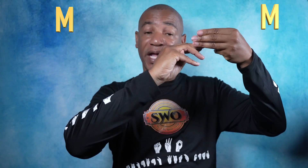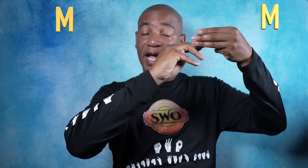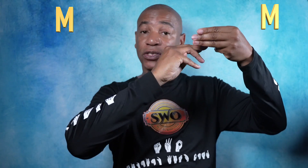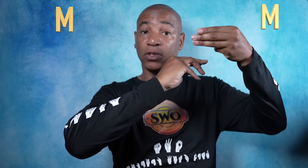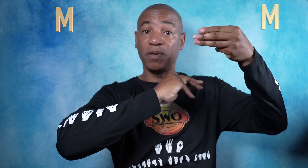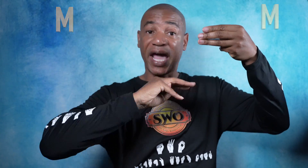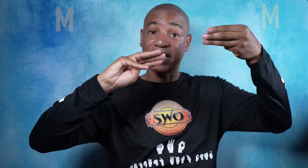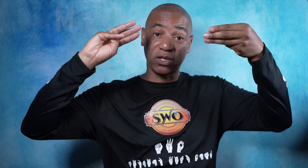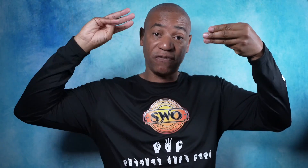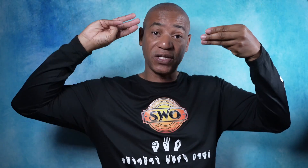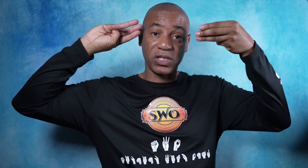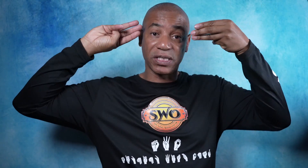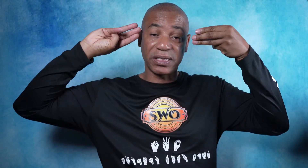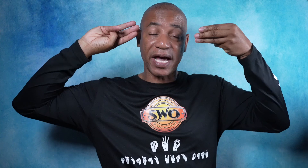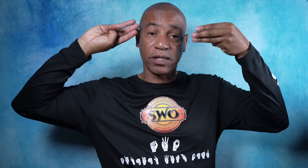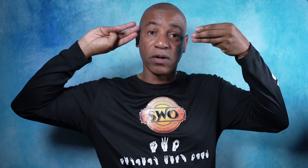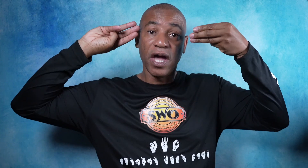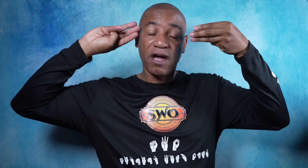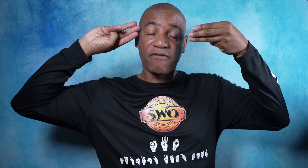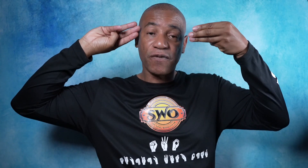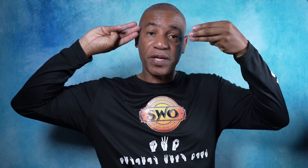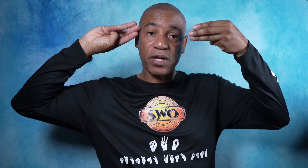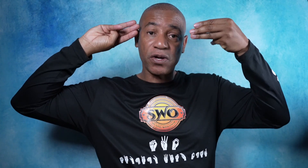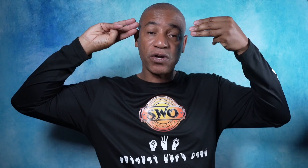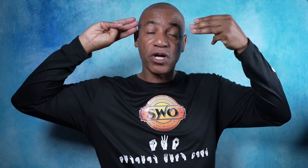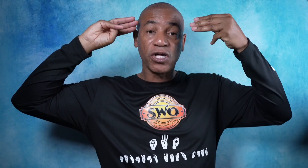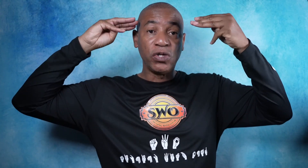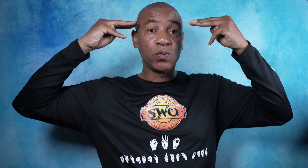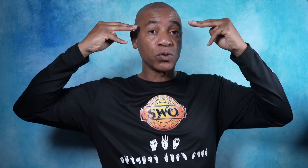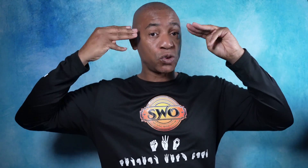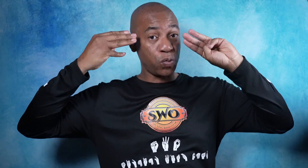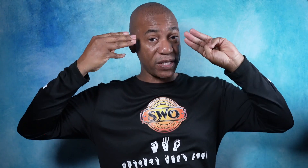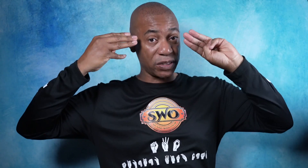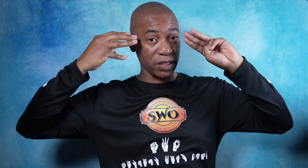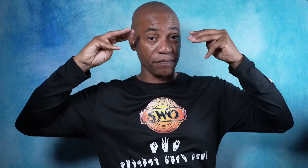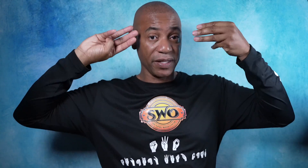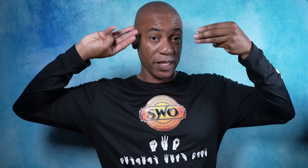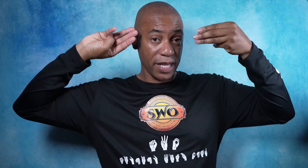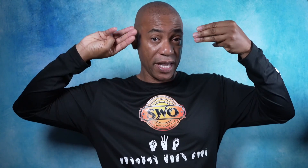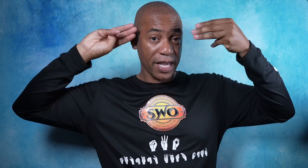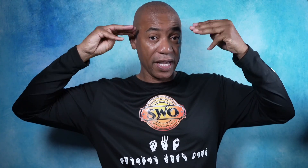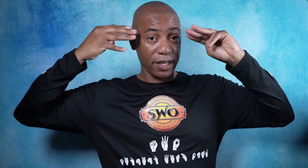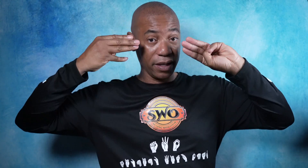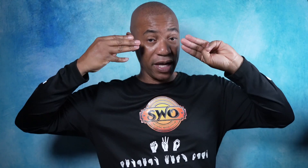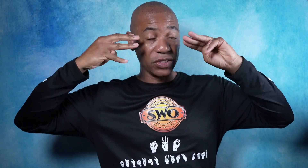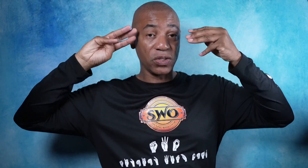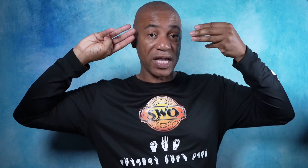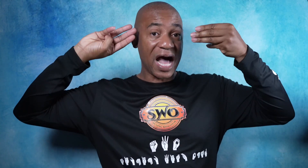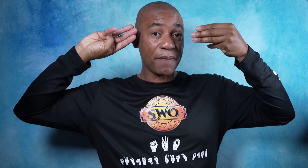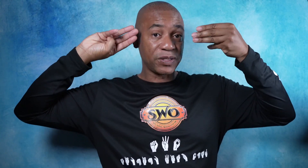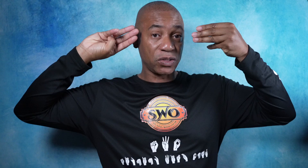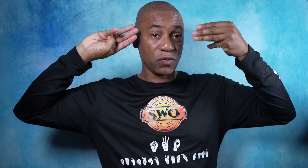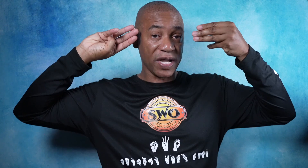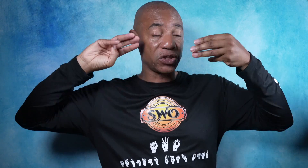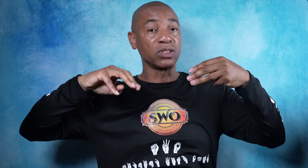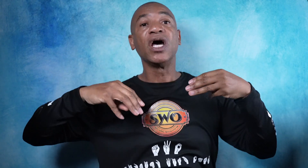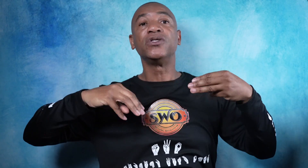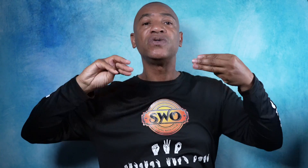hand is going to be actually facing the signer. And from here, you will twist them into the opposite directions. Do